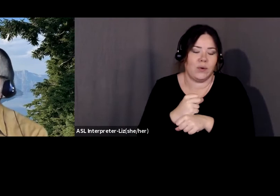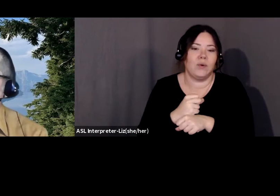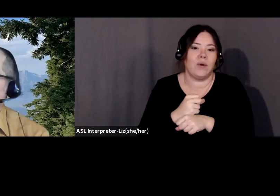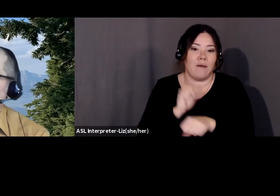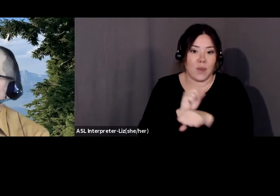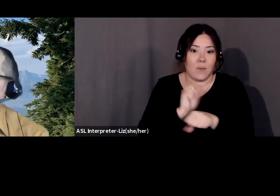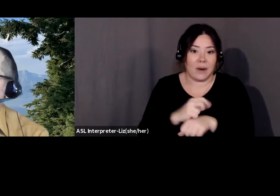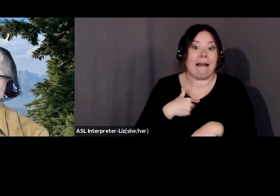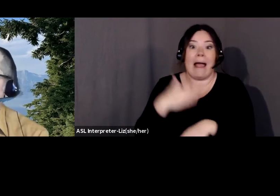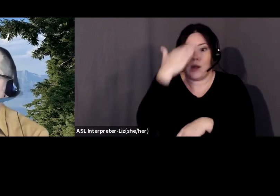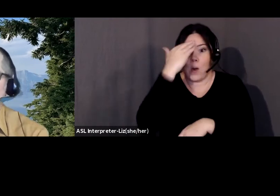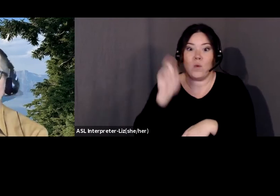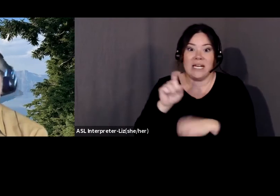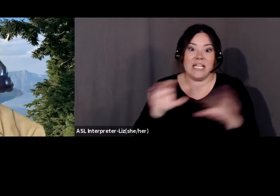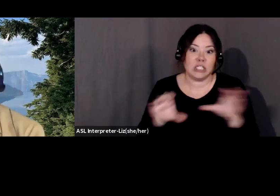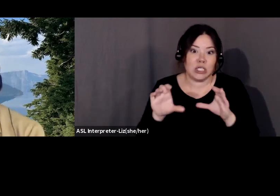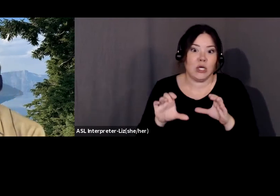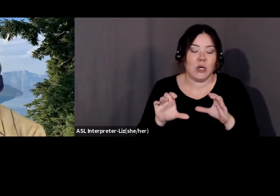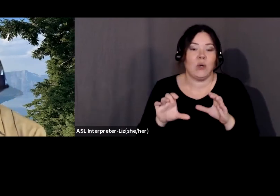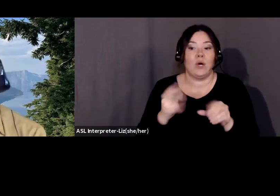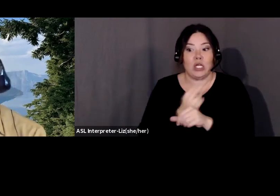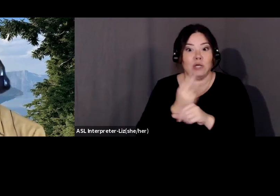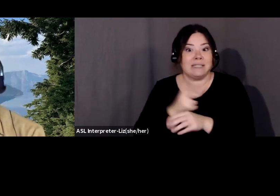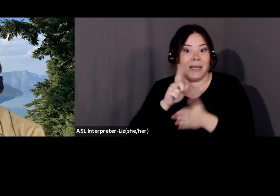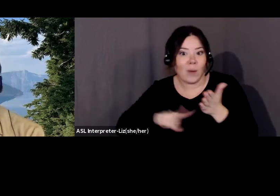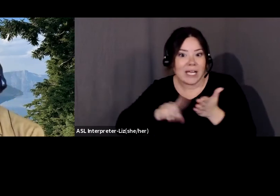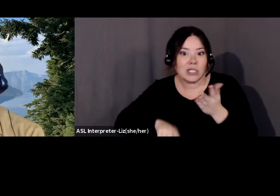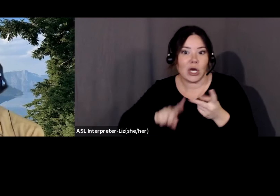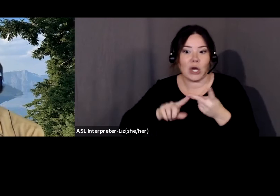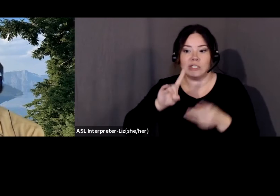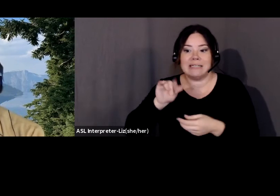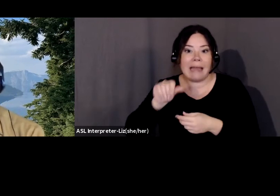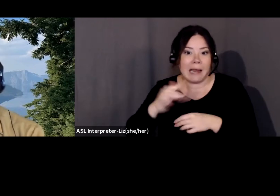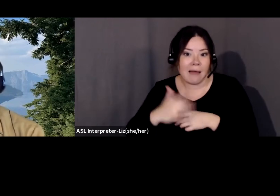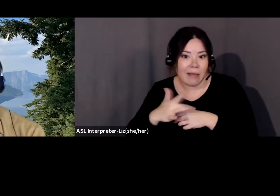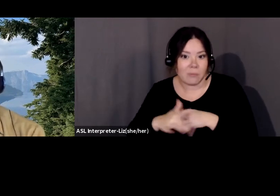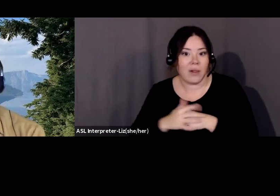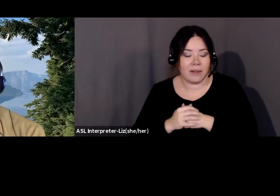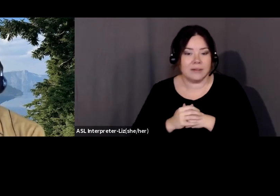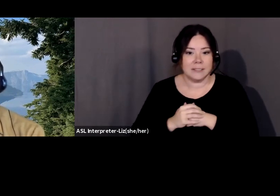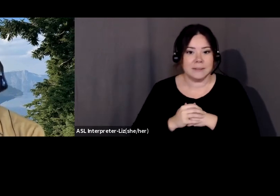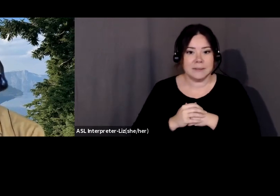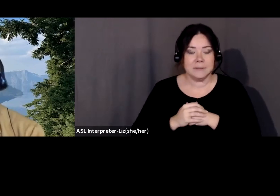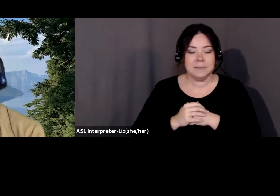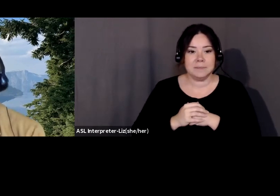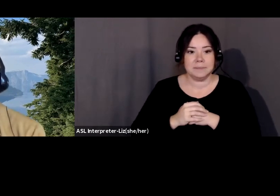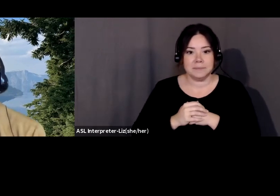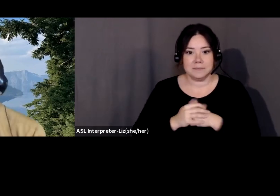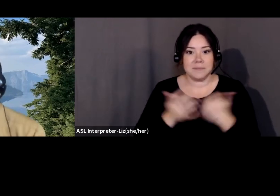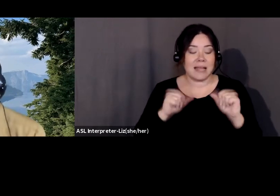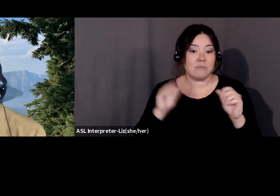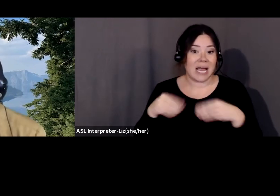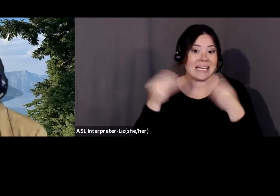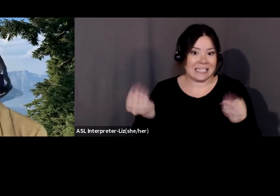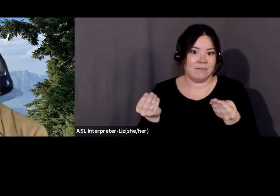done based on the research and the data that's available. And I'm trying to give you some starting